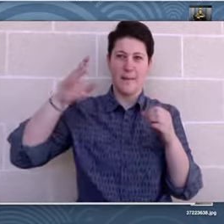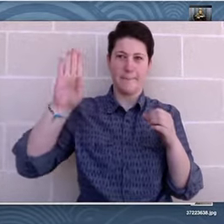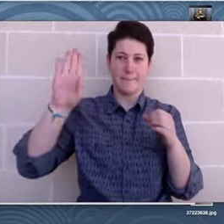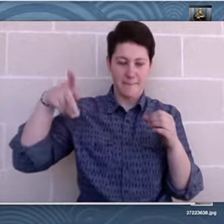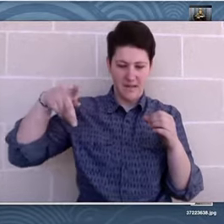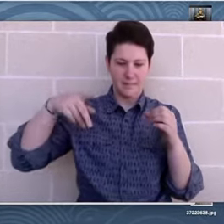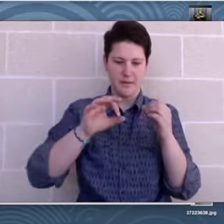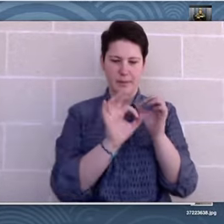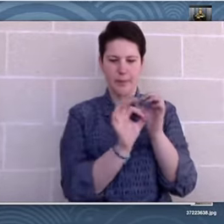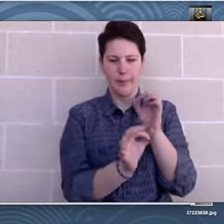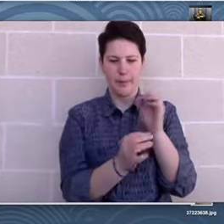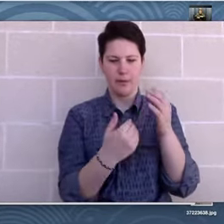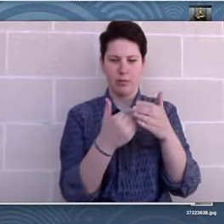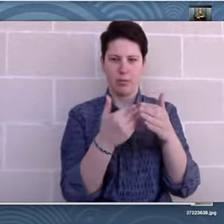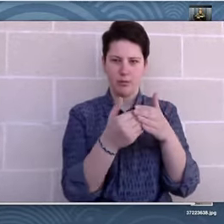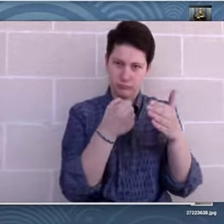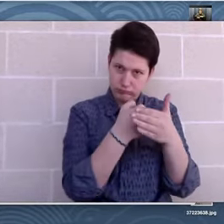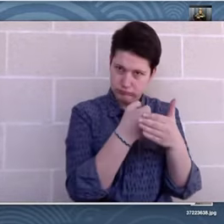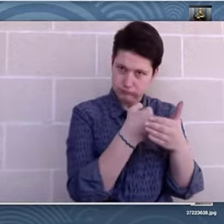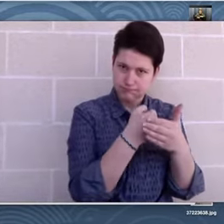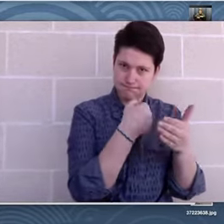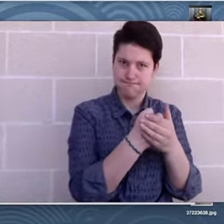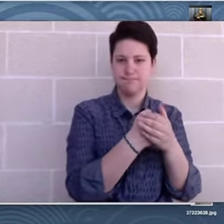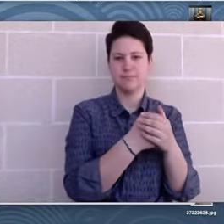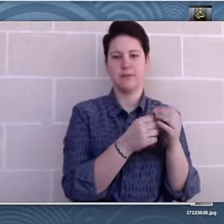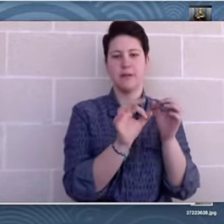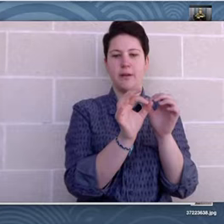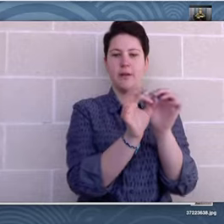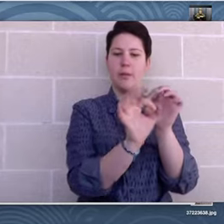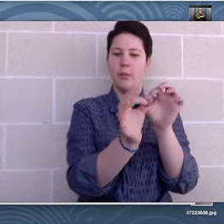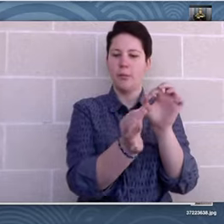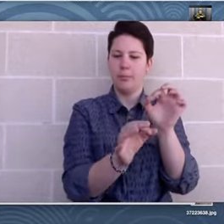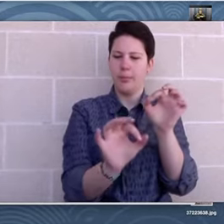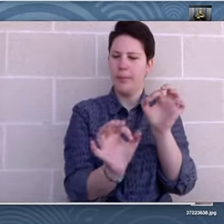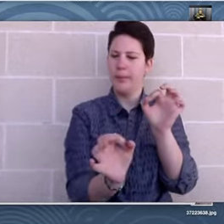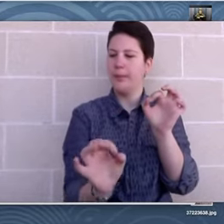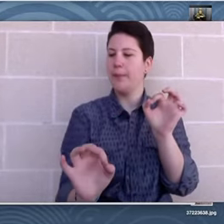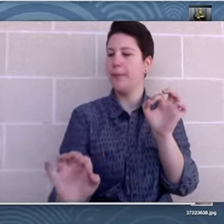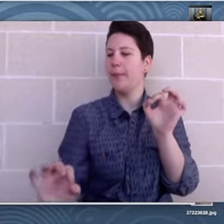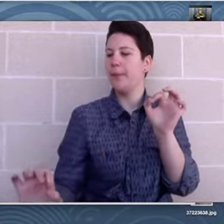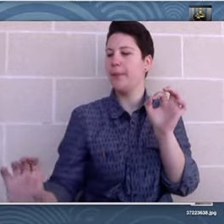The blood pressure gradually decreases as blood flows into capillaries.